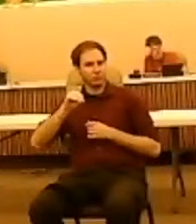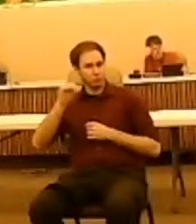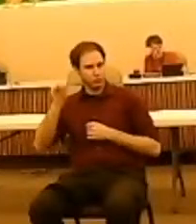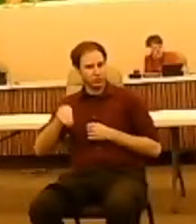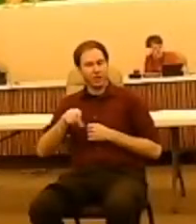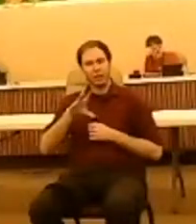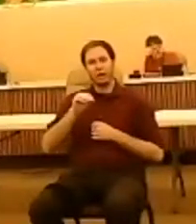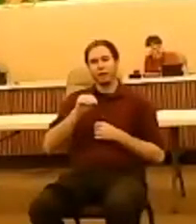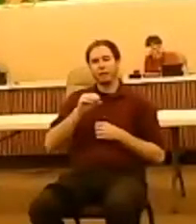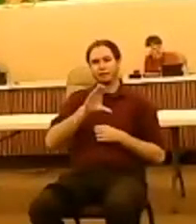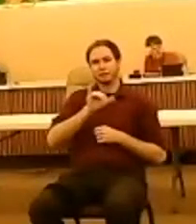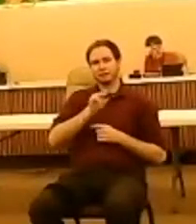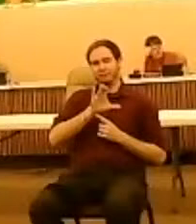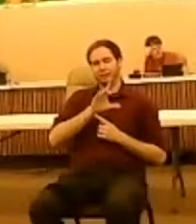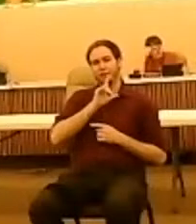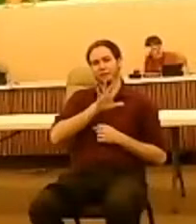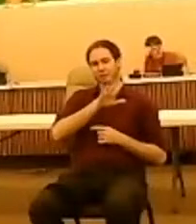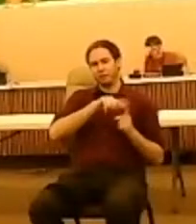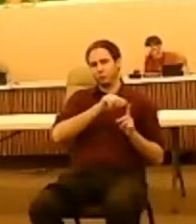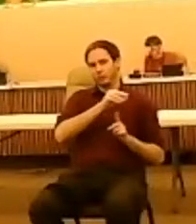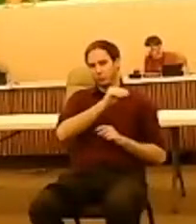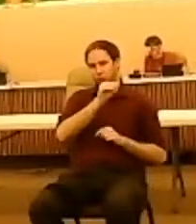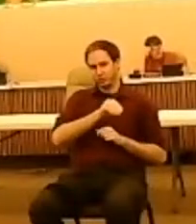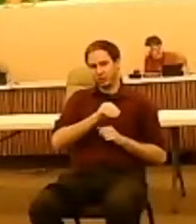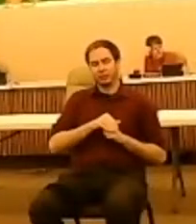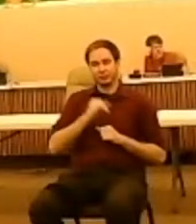and civic is between 5 and 10%.